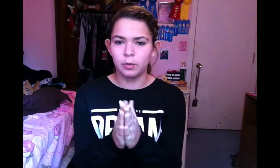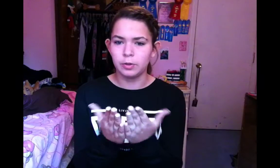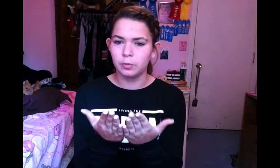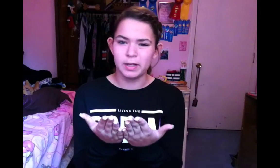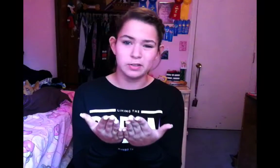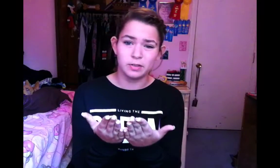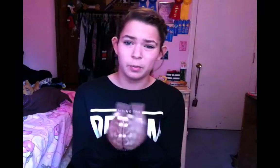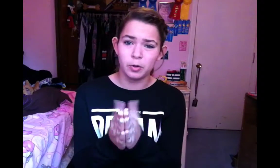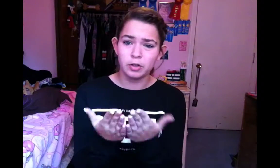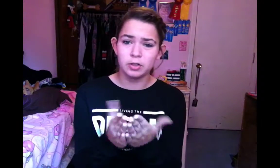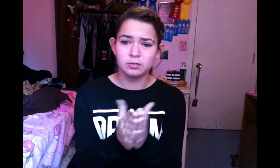going through pages of a book.